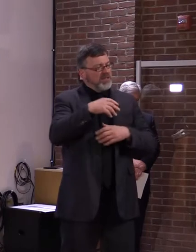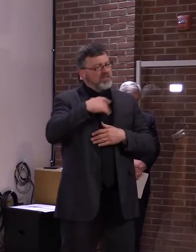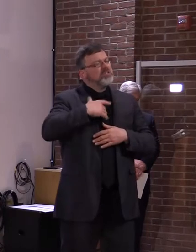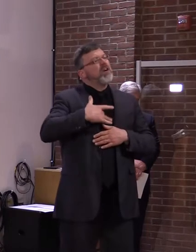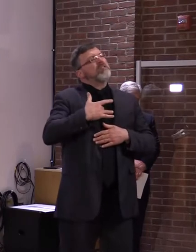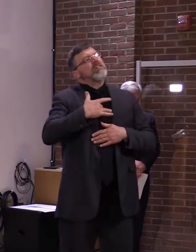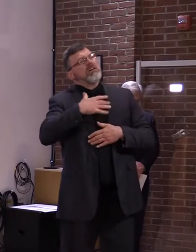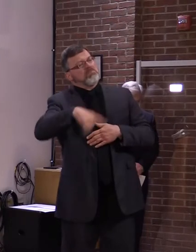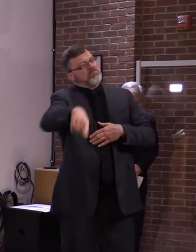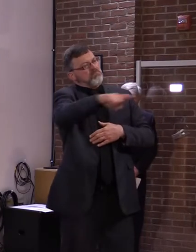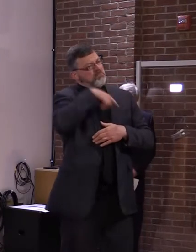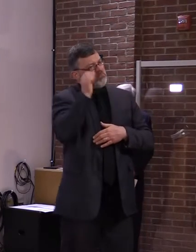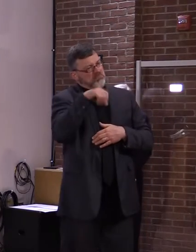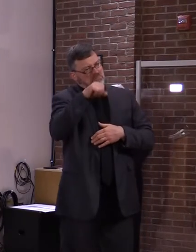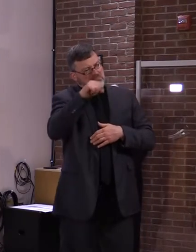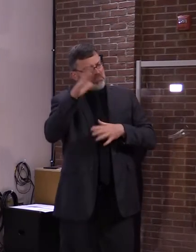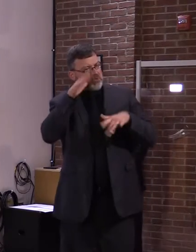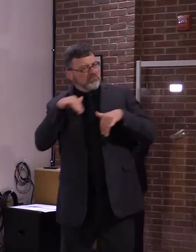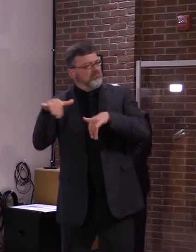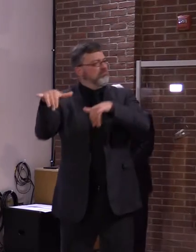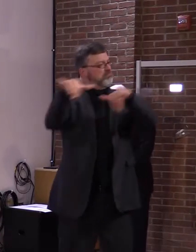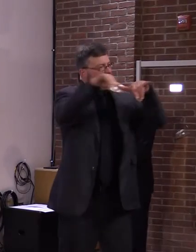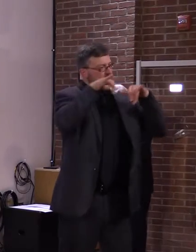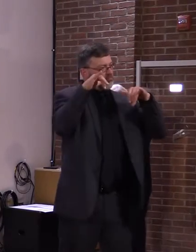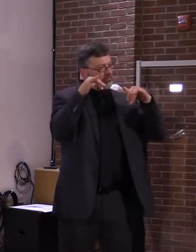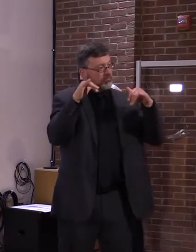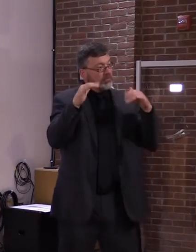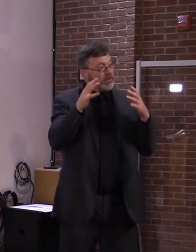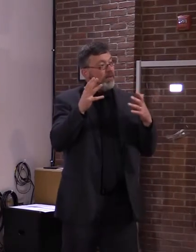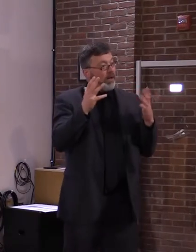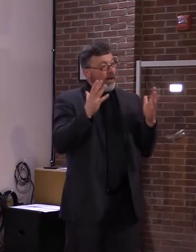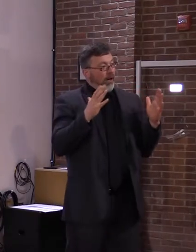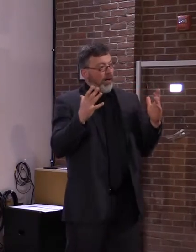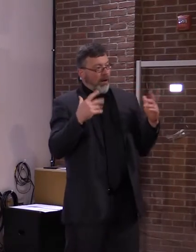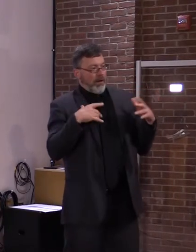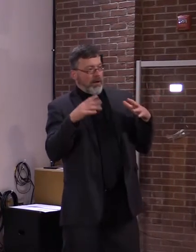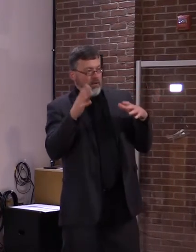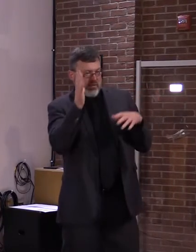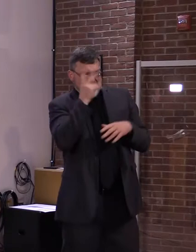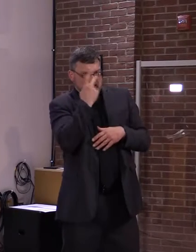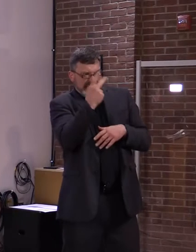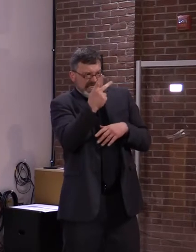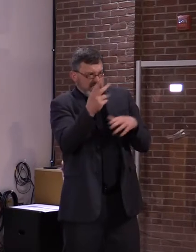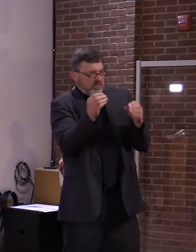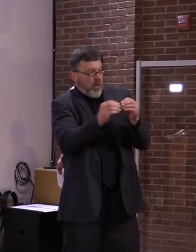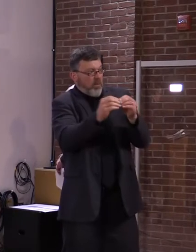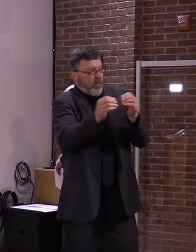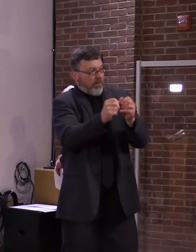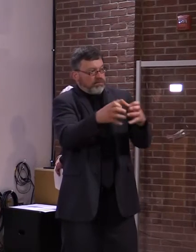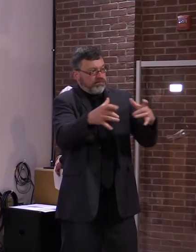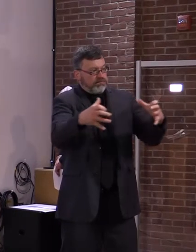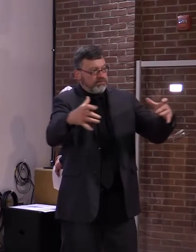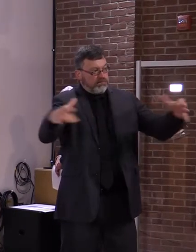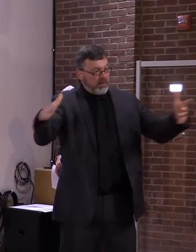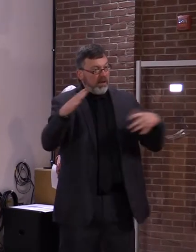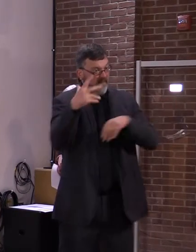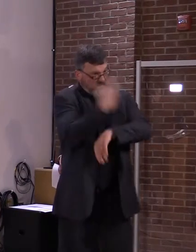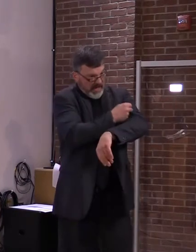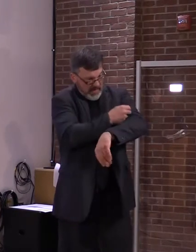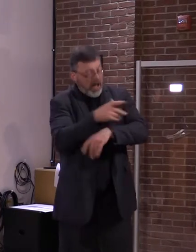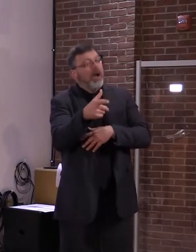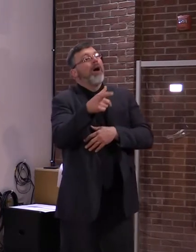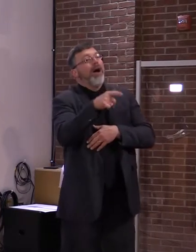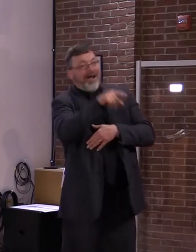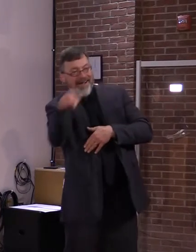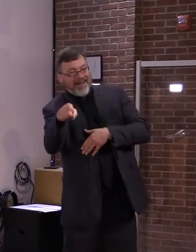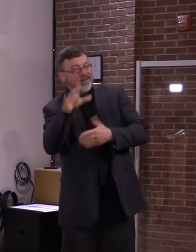vaccine uptake now will ensure our schools will be able to stay open this winter. Strongly encourage all Vermonters to get vaccinated to keep our schools and our